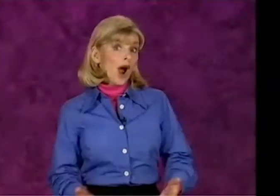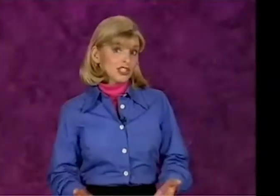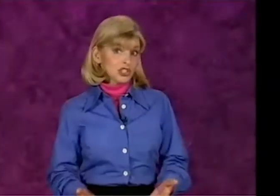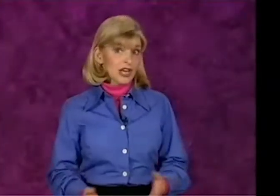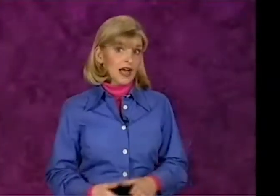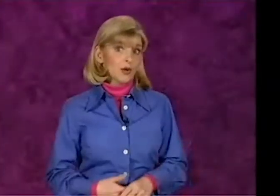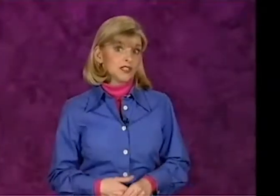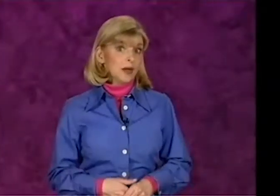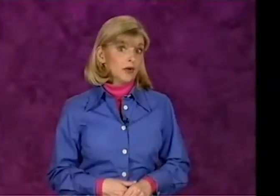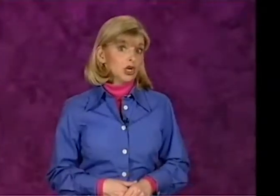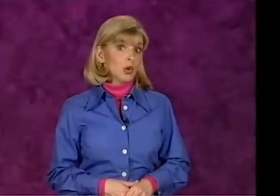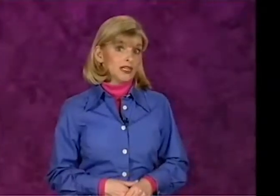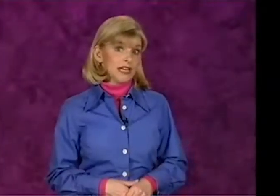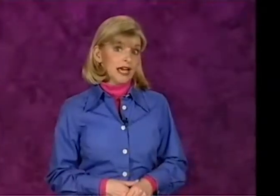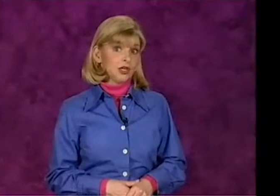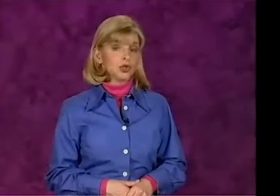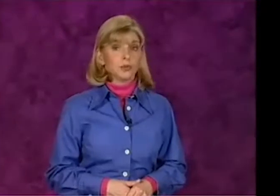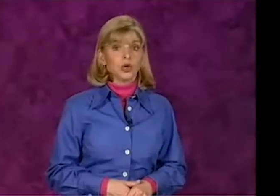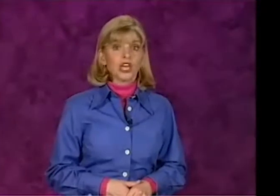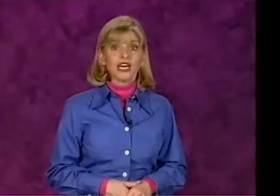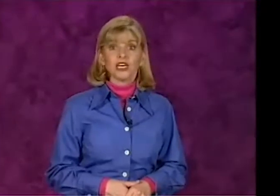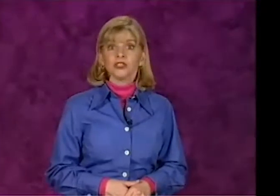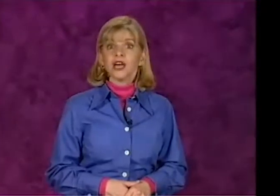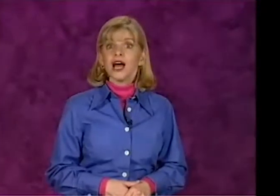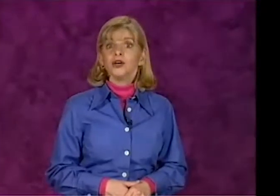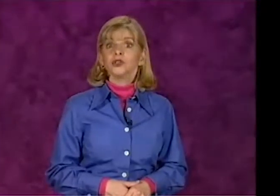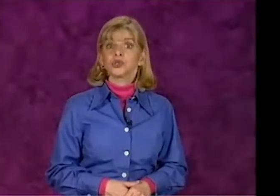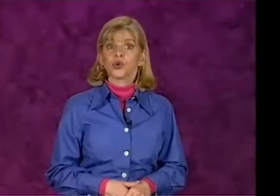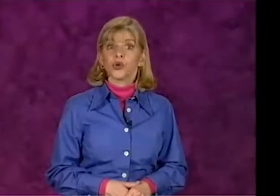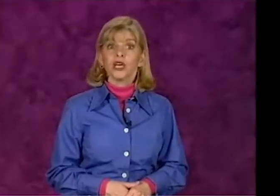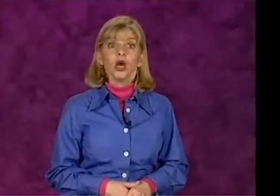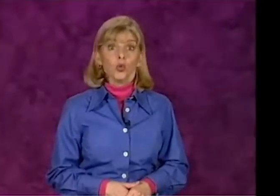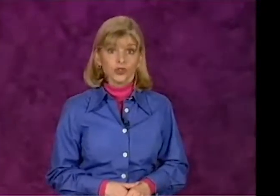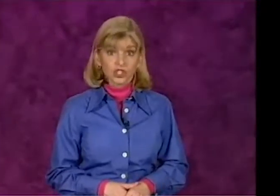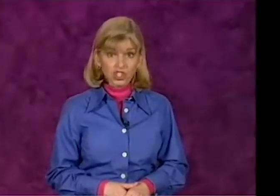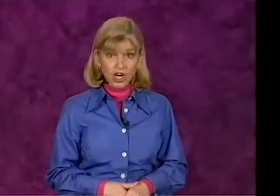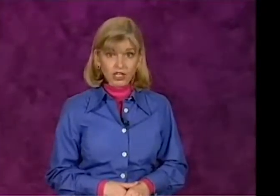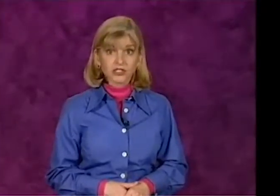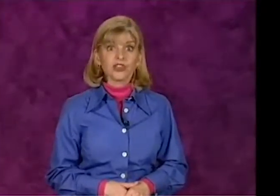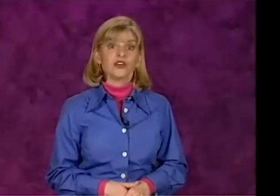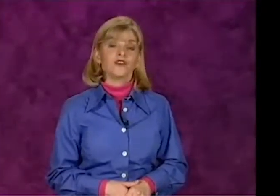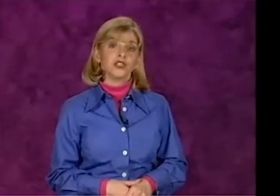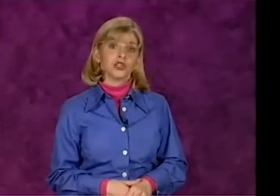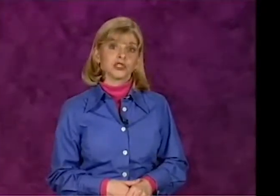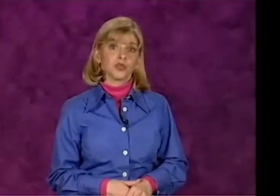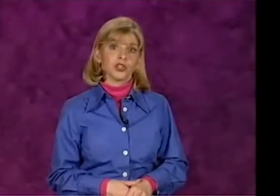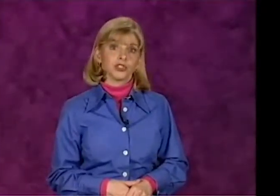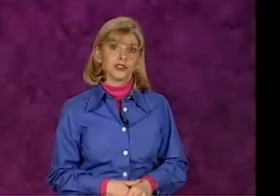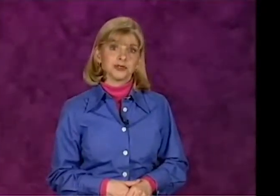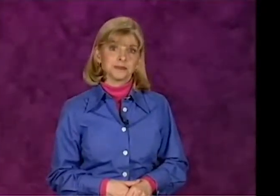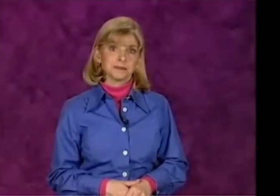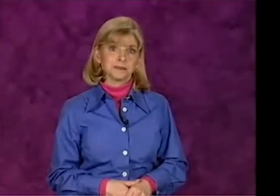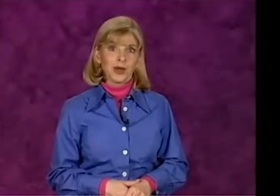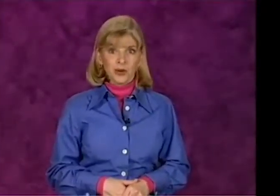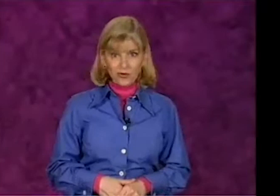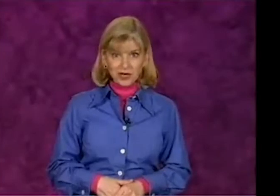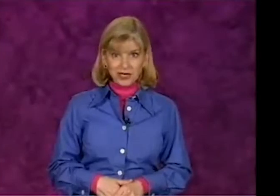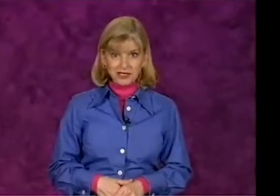Watch now as Mary Lou and Daniel communicate an entire story with just their facial expressions. Ready on the